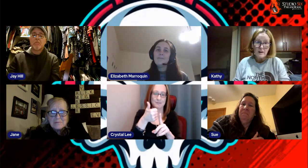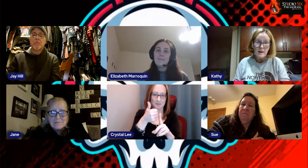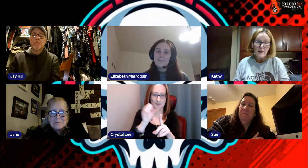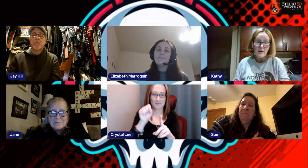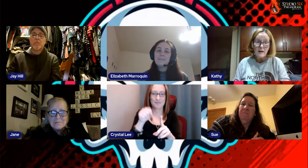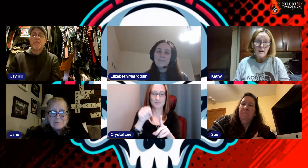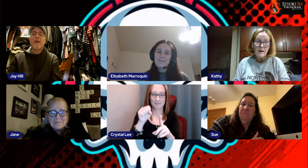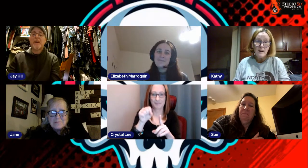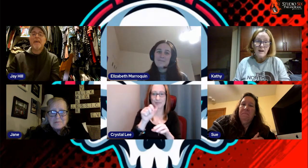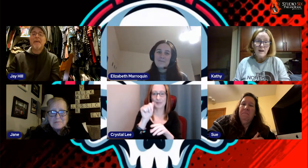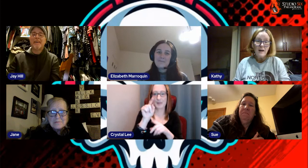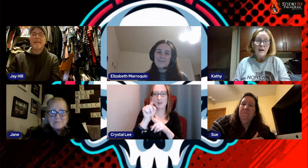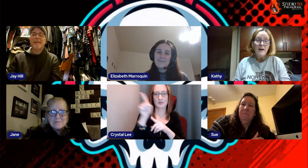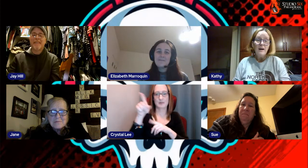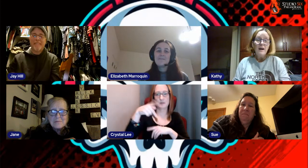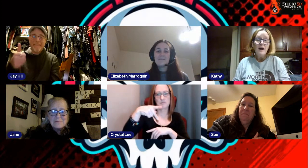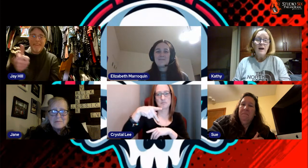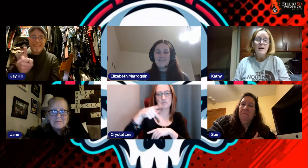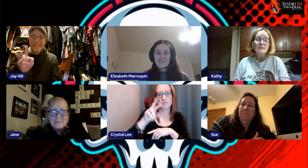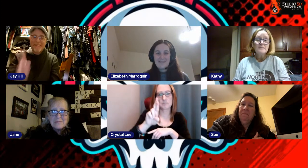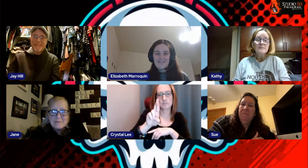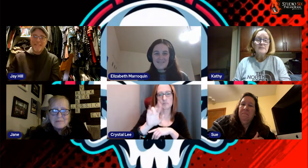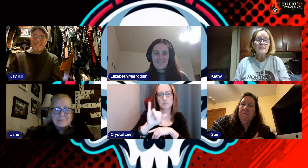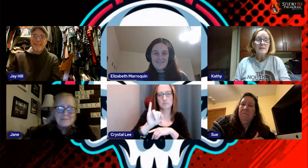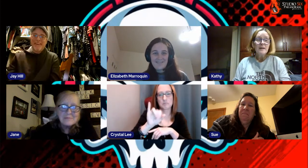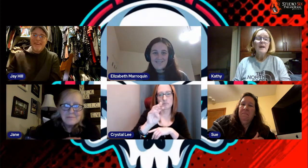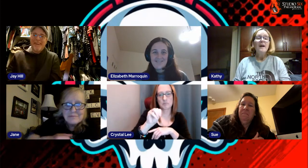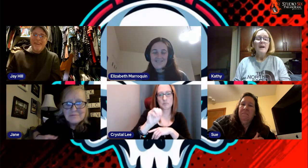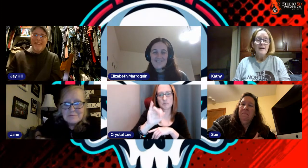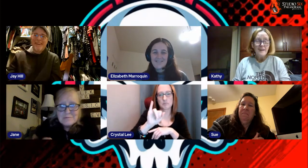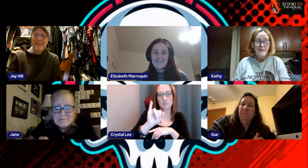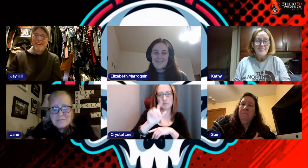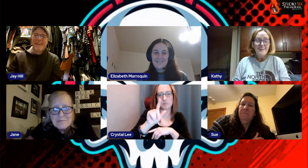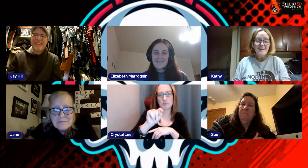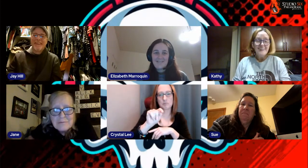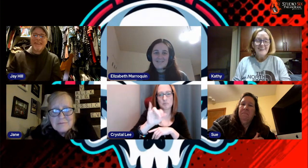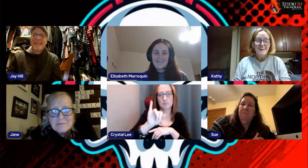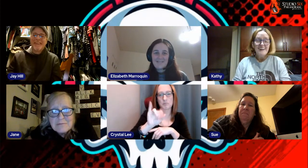itself. Yeah. That's awesome.